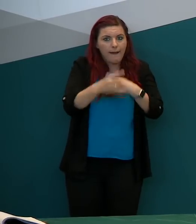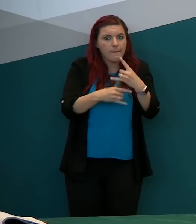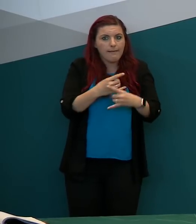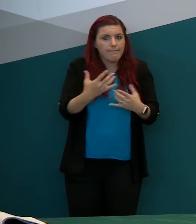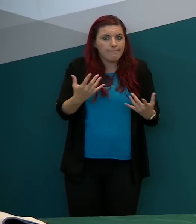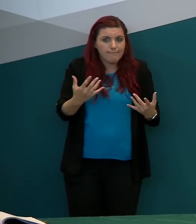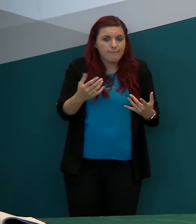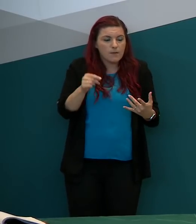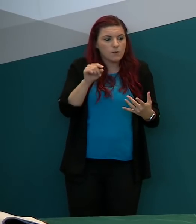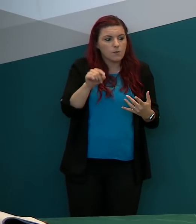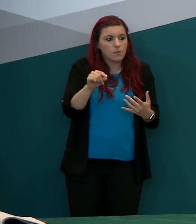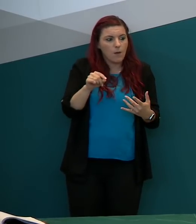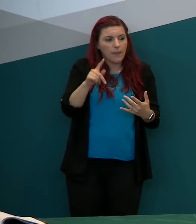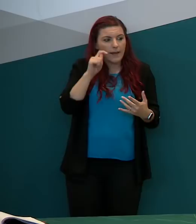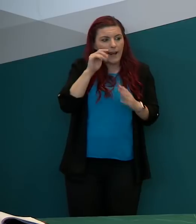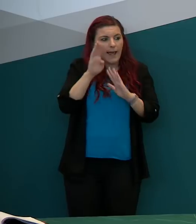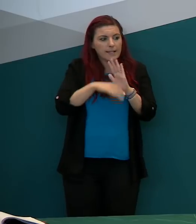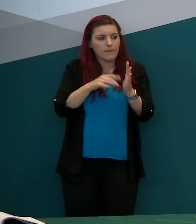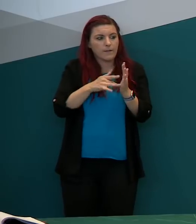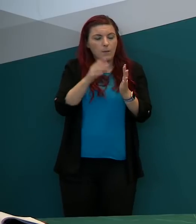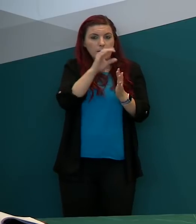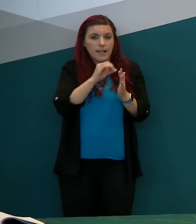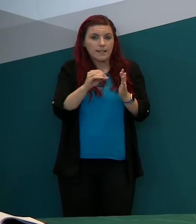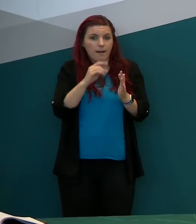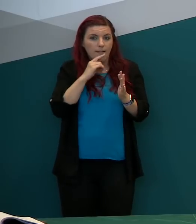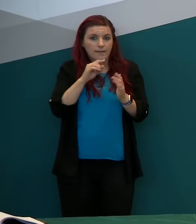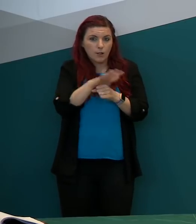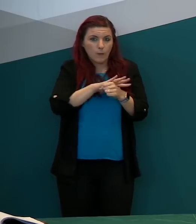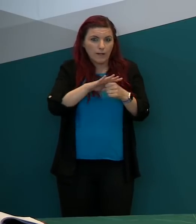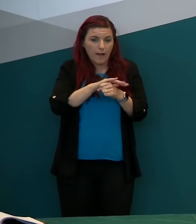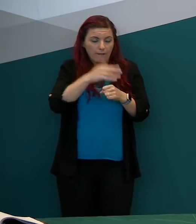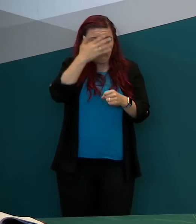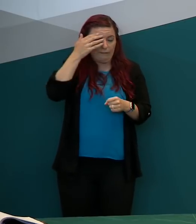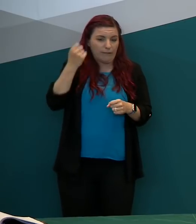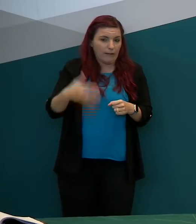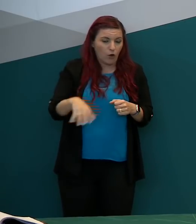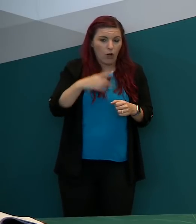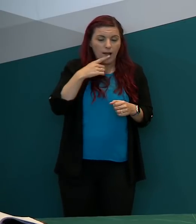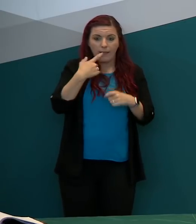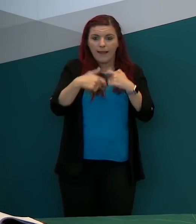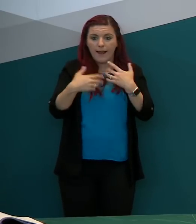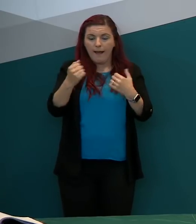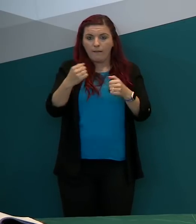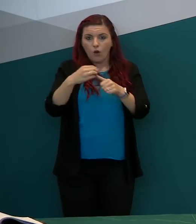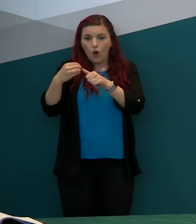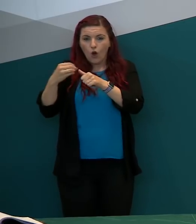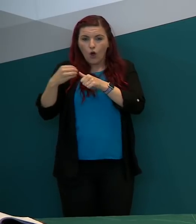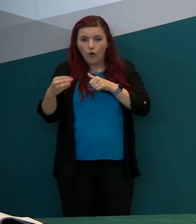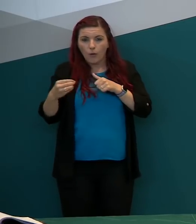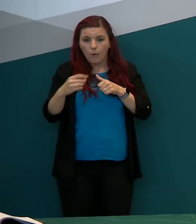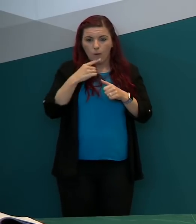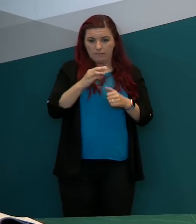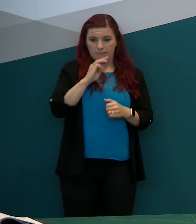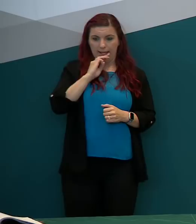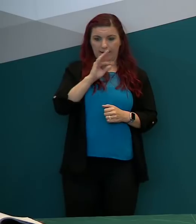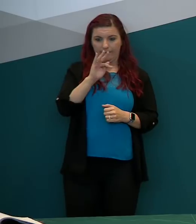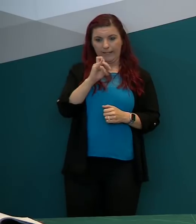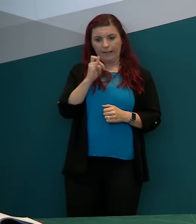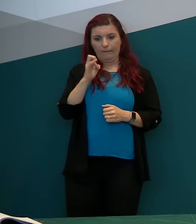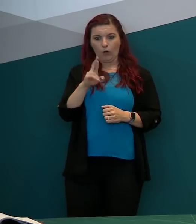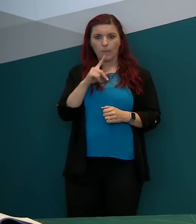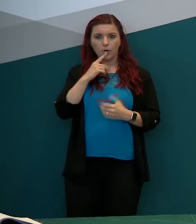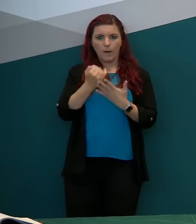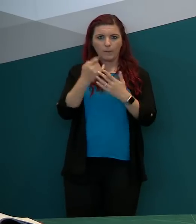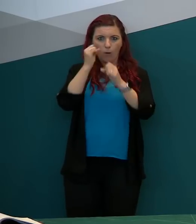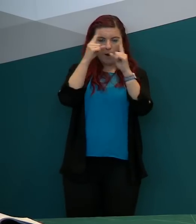In less than 50% of the cases you can have fever, and then you can also, people be aware that other things cause fever. And then also be aware